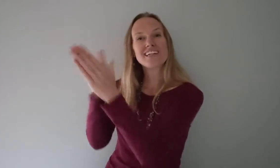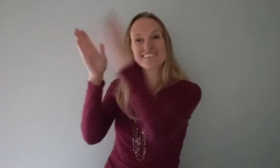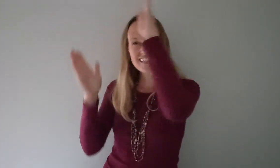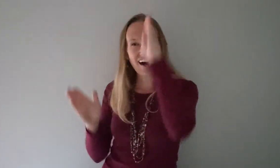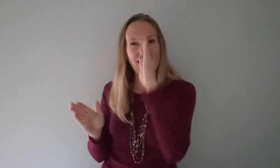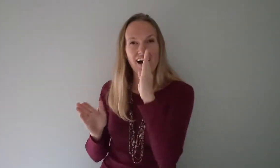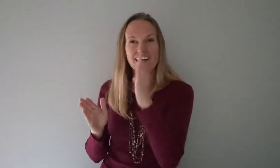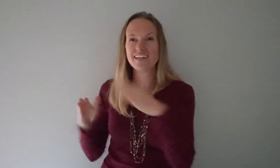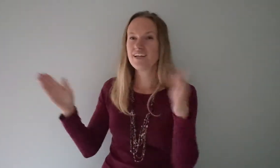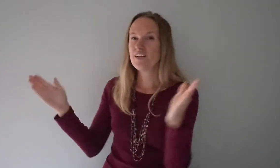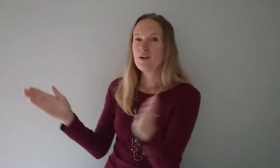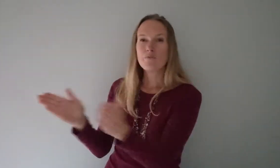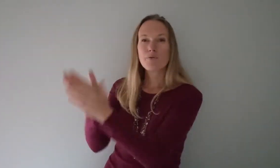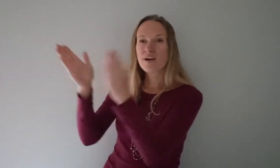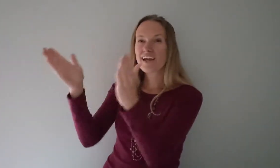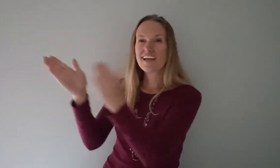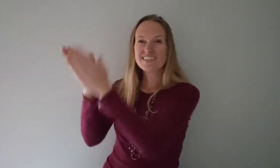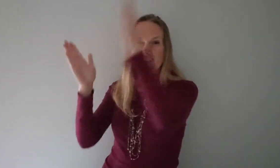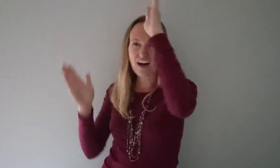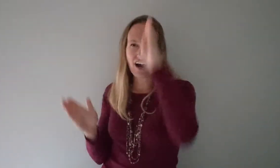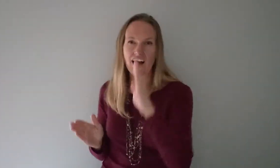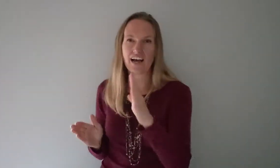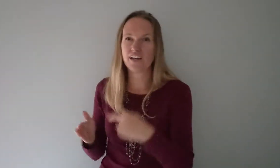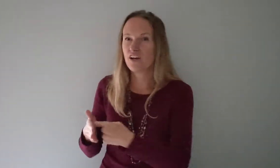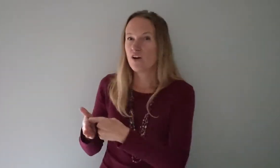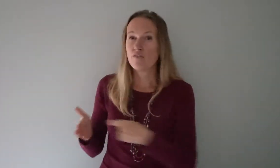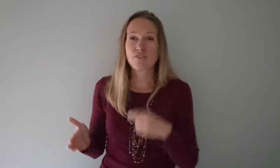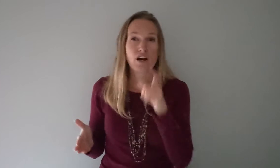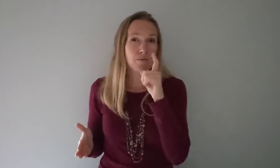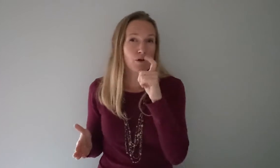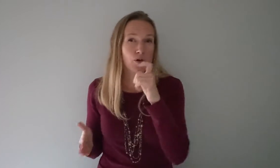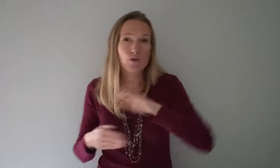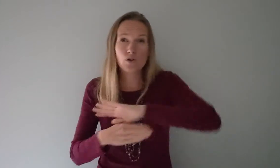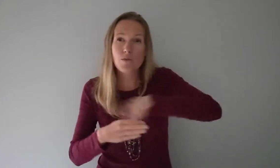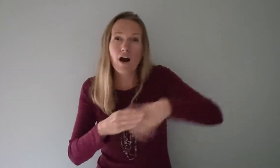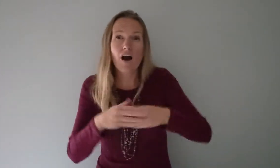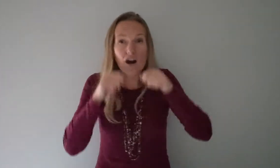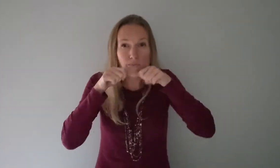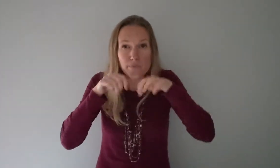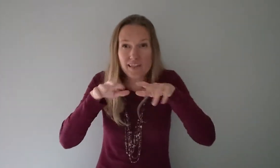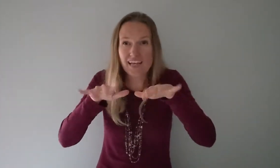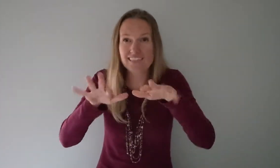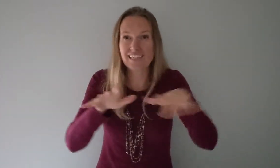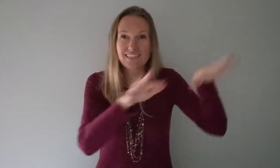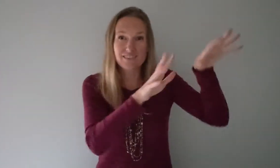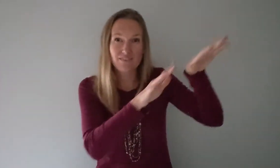Praise God, praise God, from whom all blessings